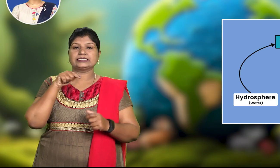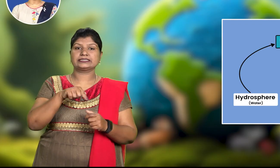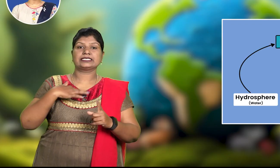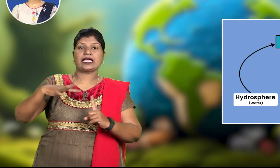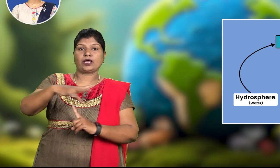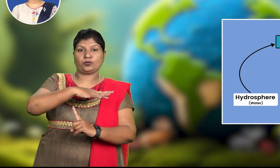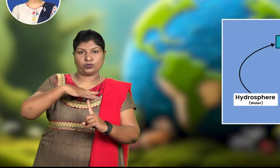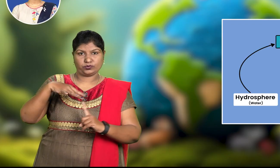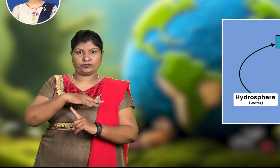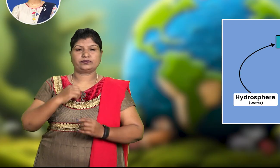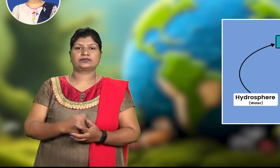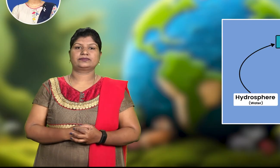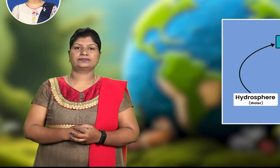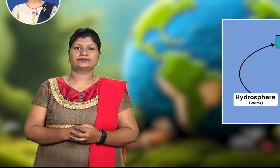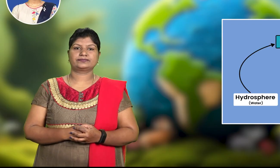atmosphere,